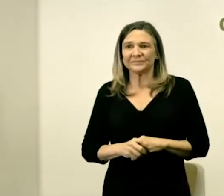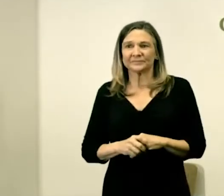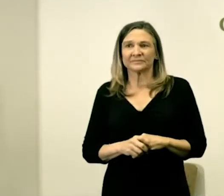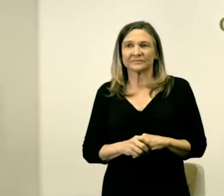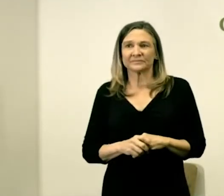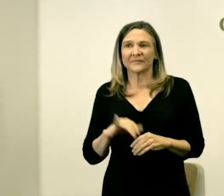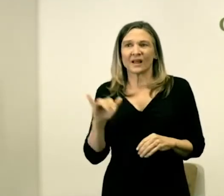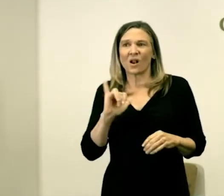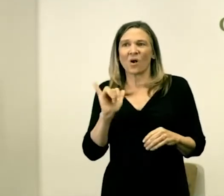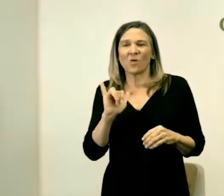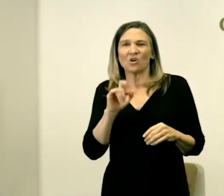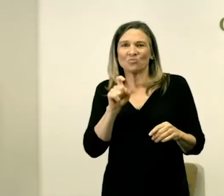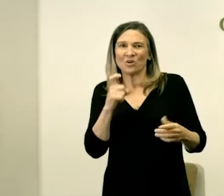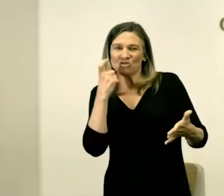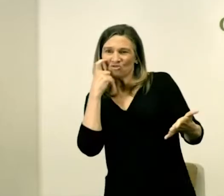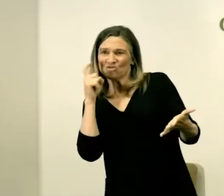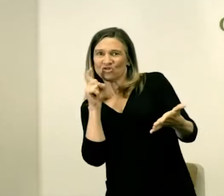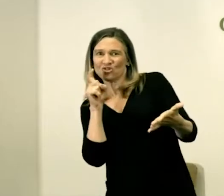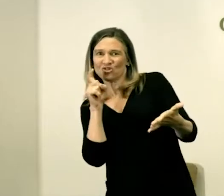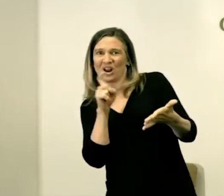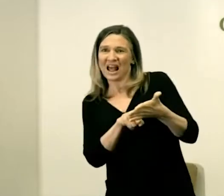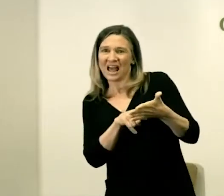our systemic barriers